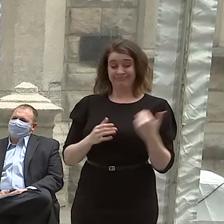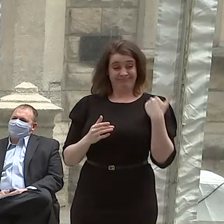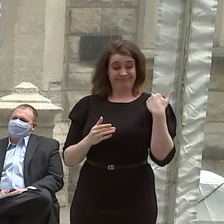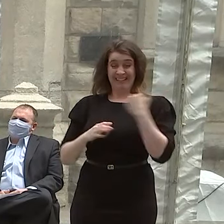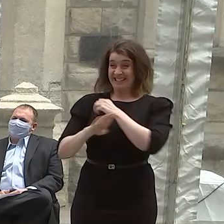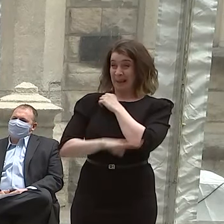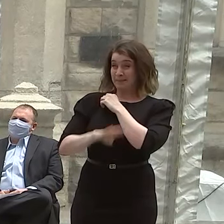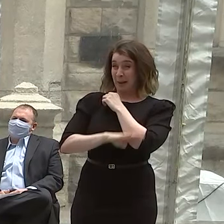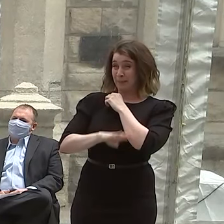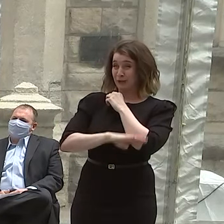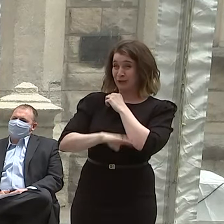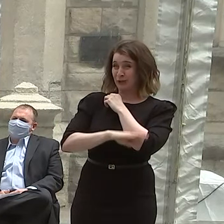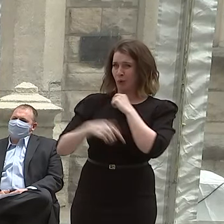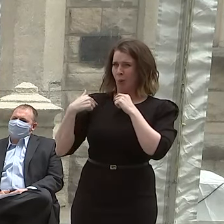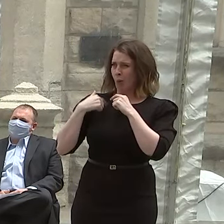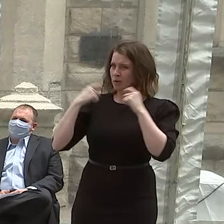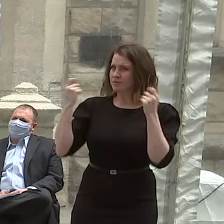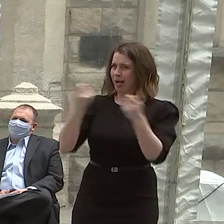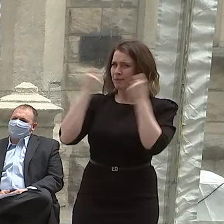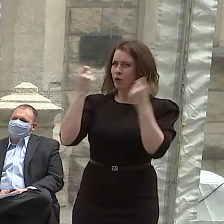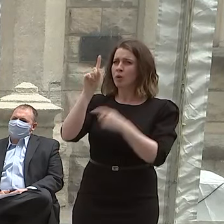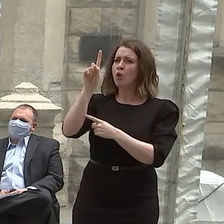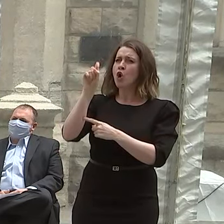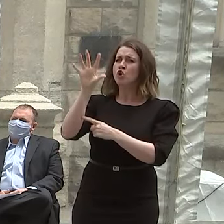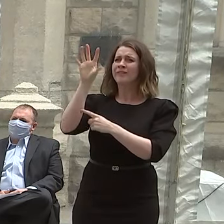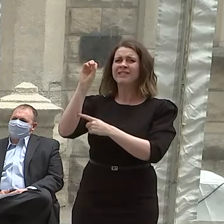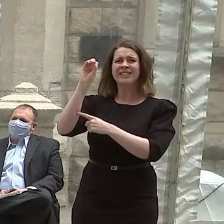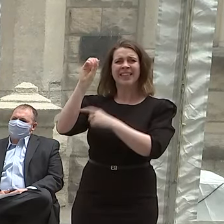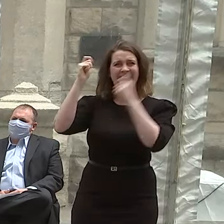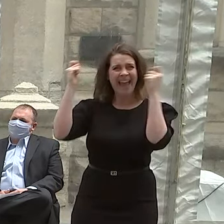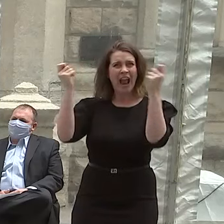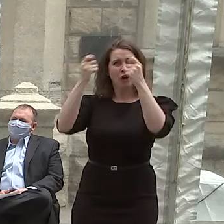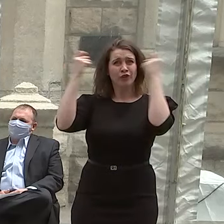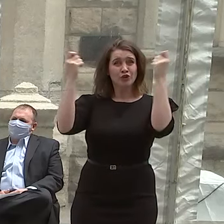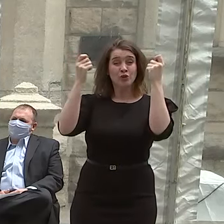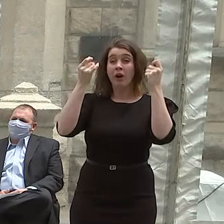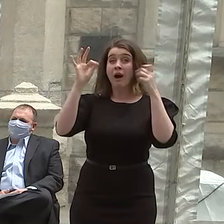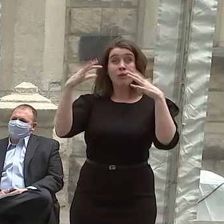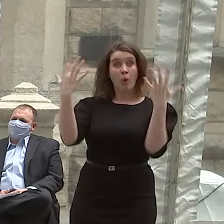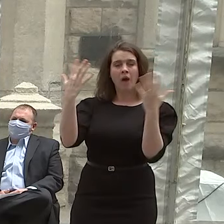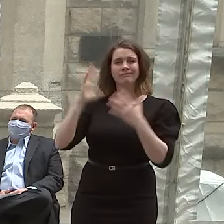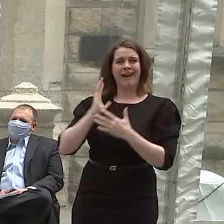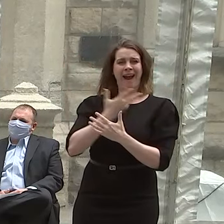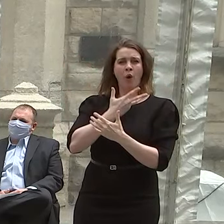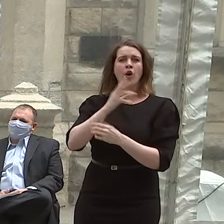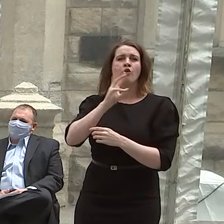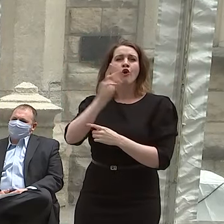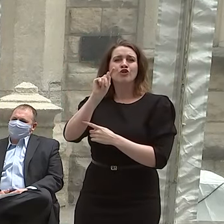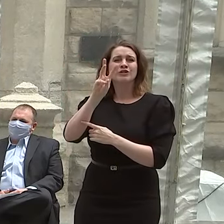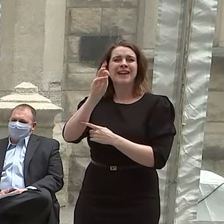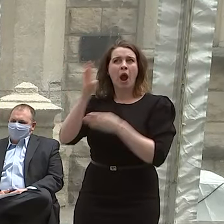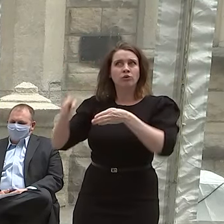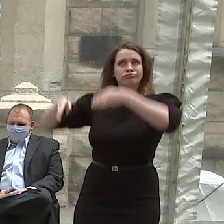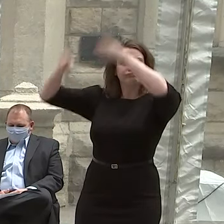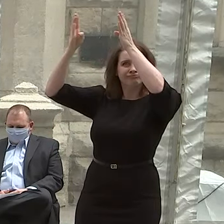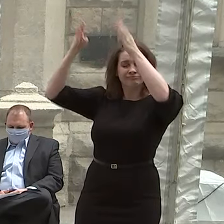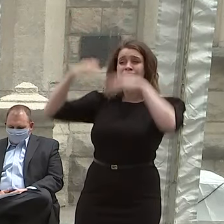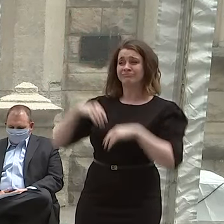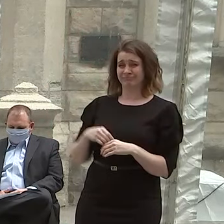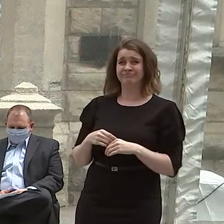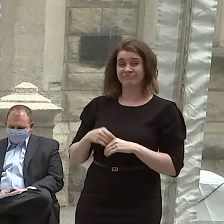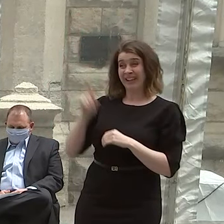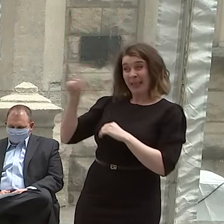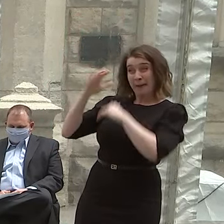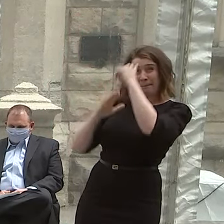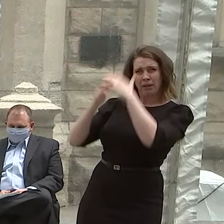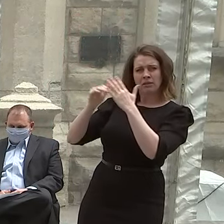a 150-year anniversary of the magnificent water tower. In that time, this building has become a